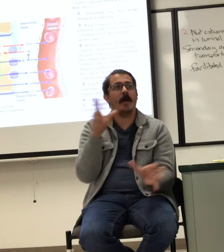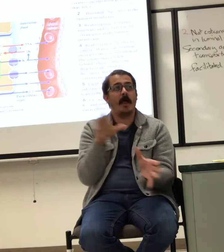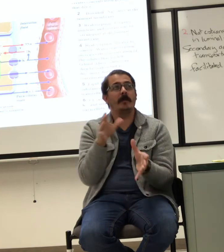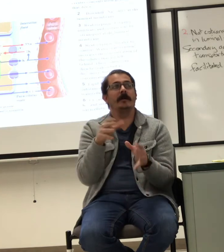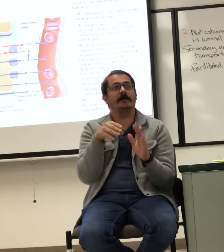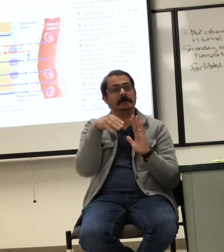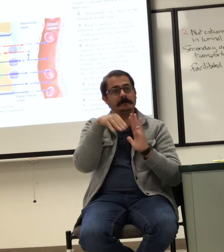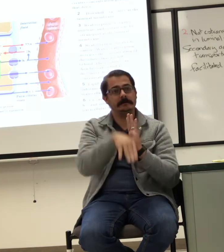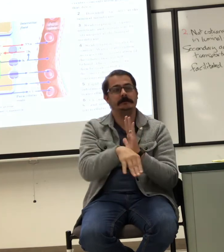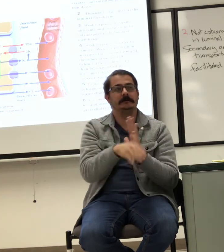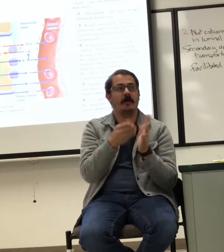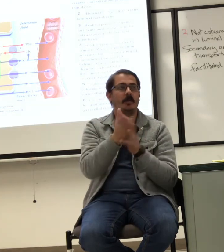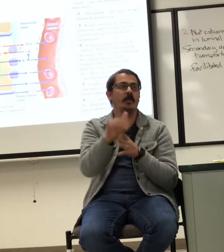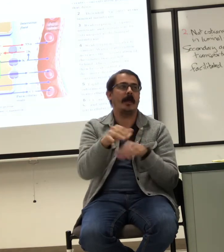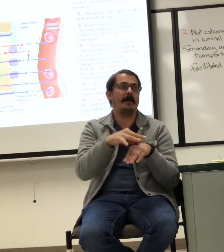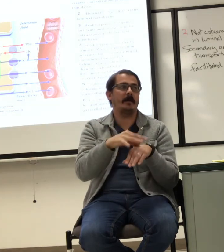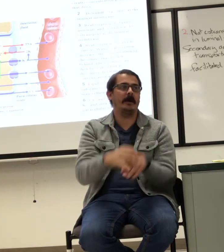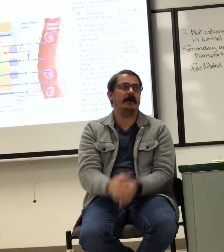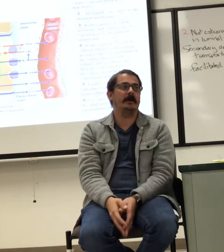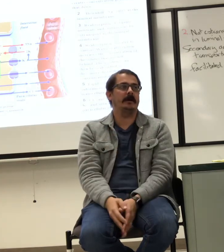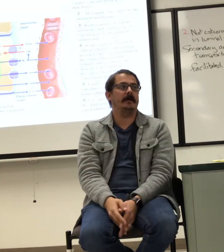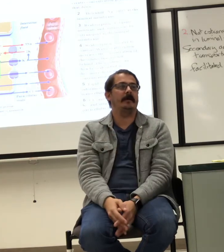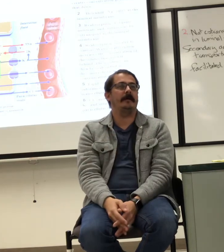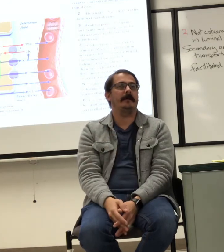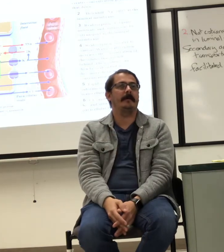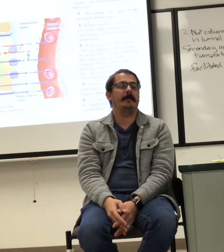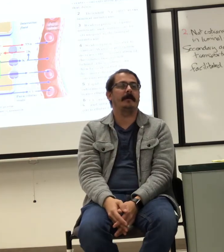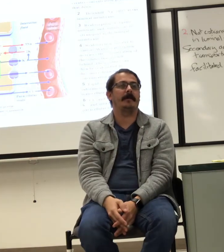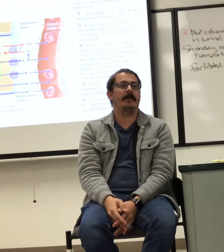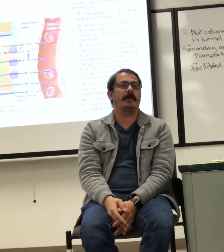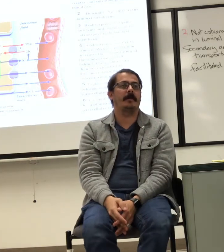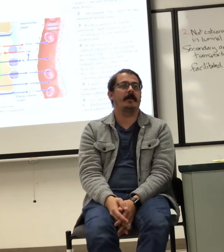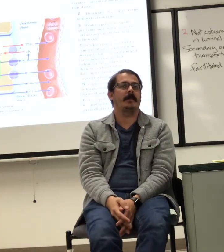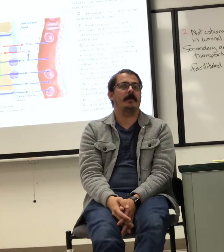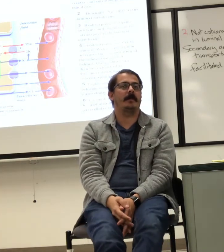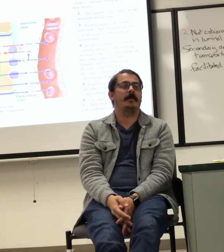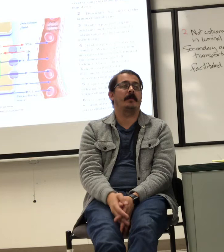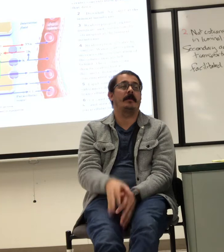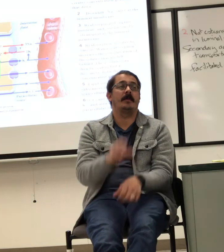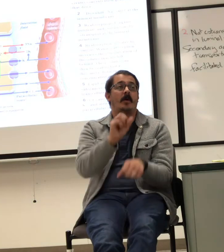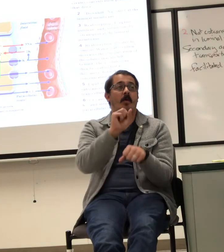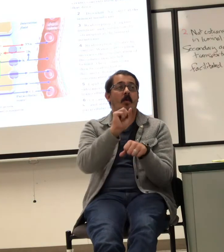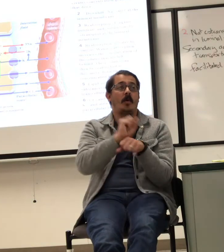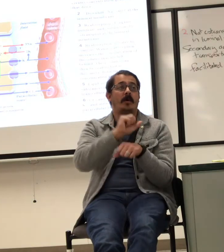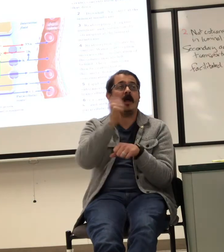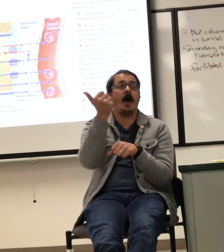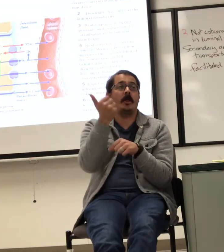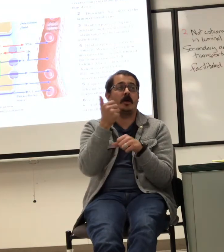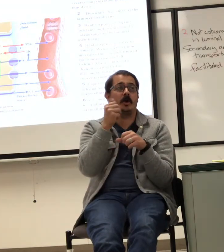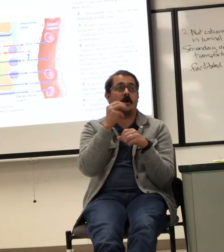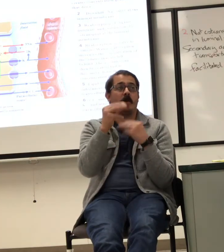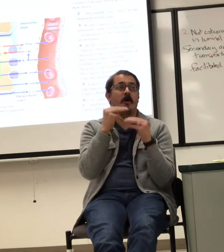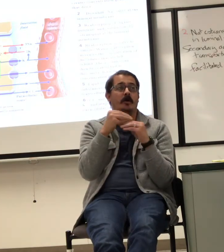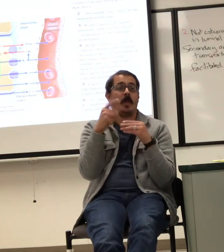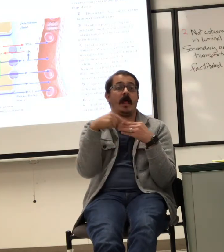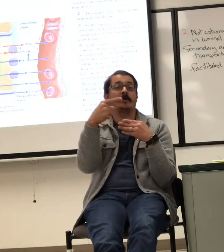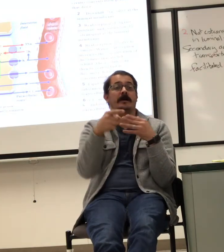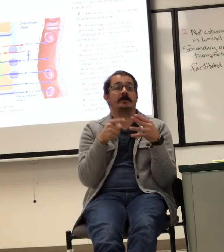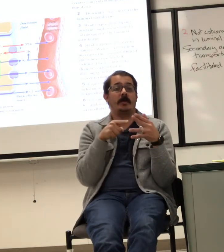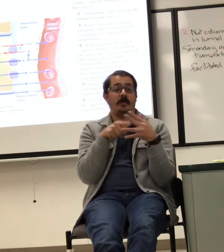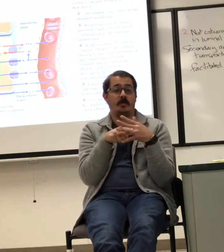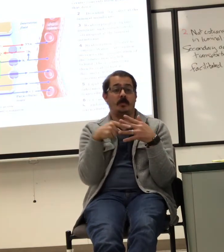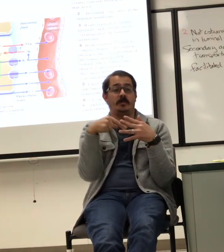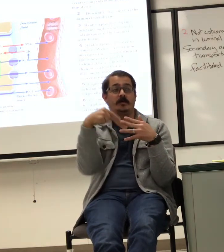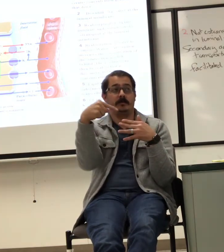membrane. The work of the other molecule on the other side made it so entry through here